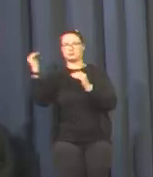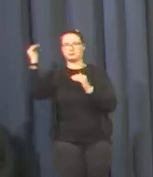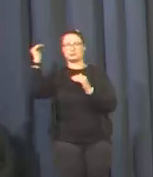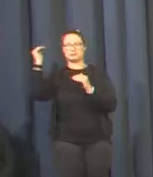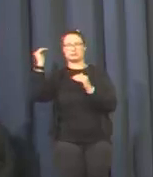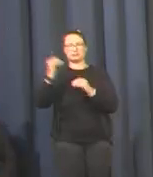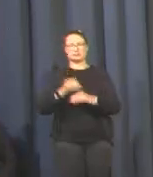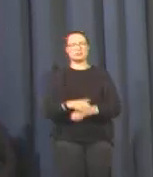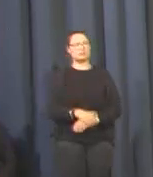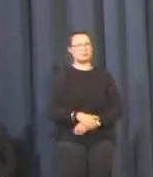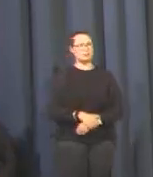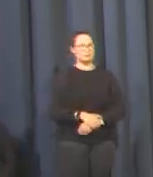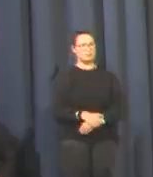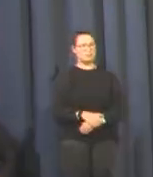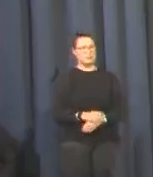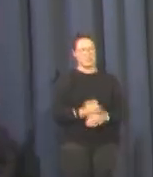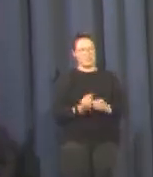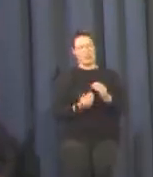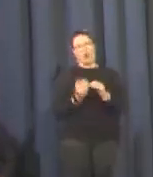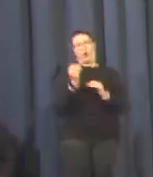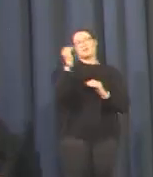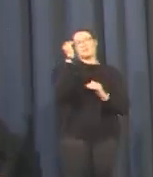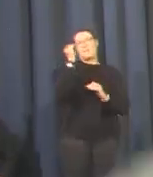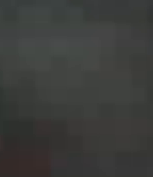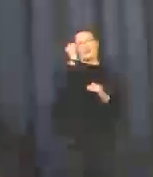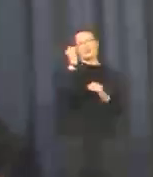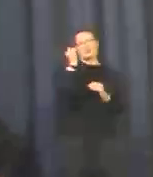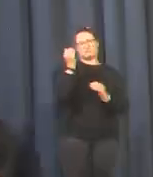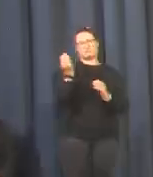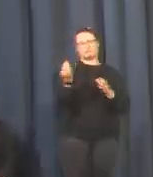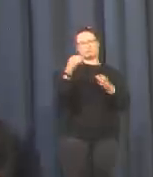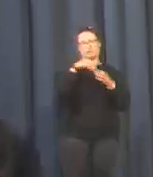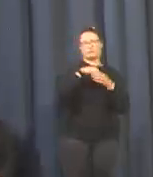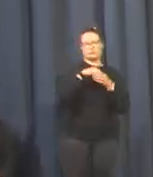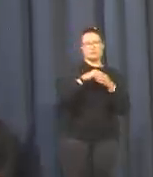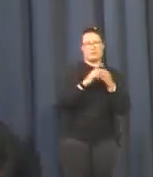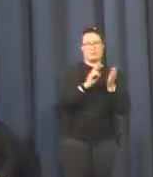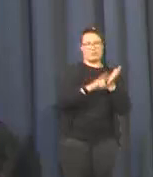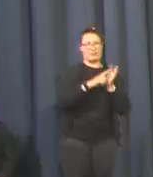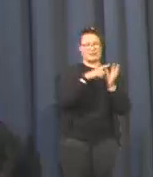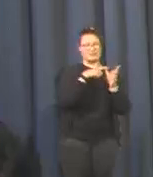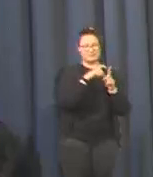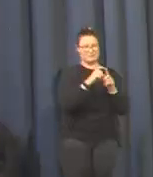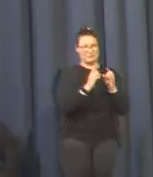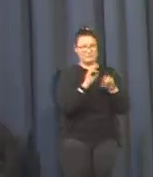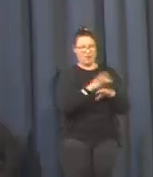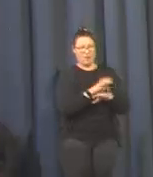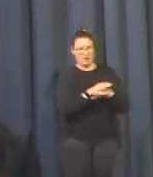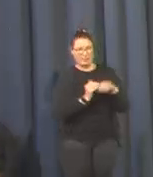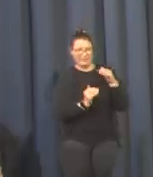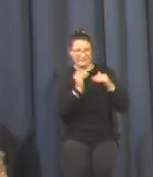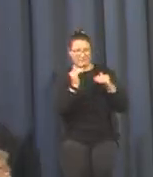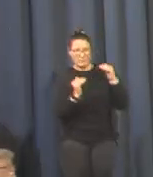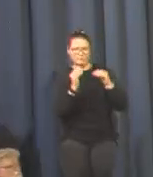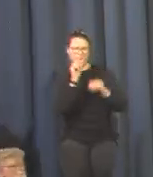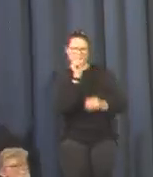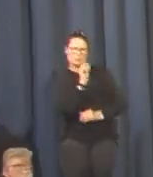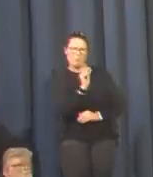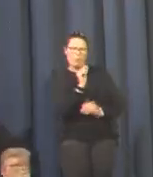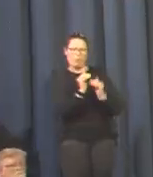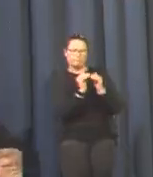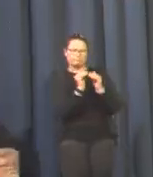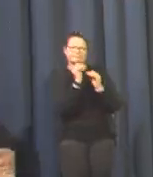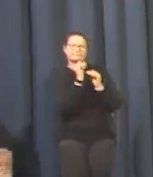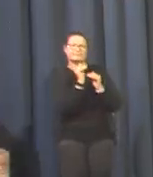the contribution to someone's blood level would be relatively small. However, as we've also said,